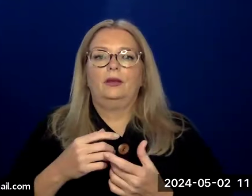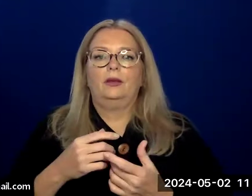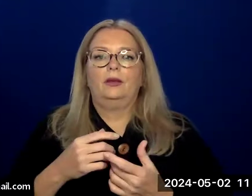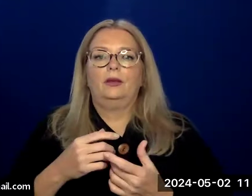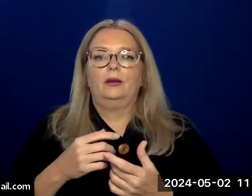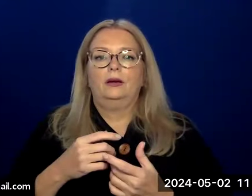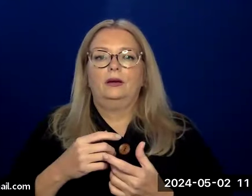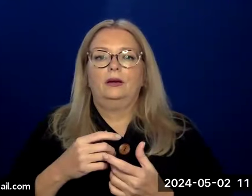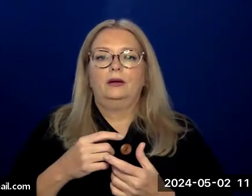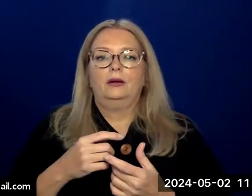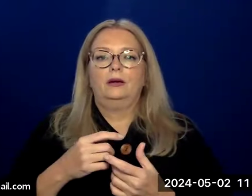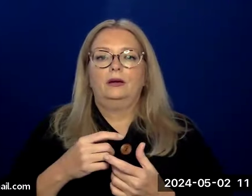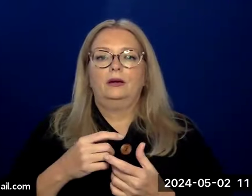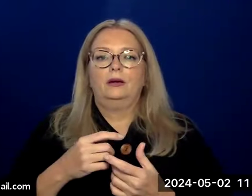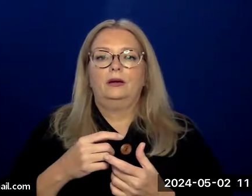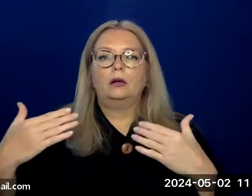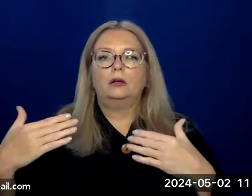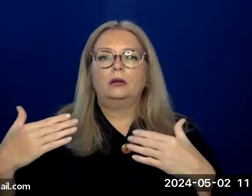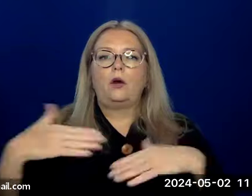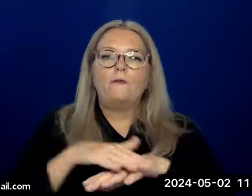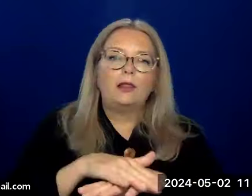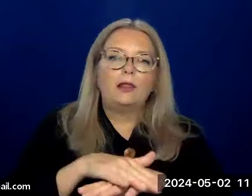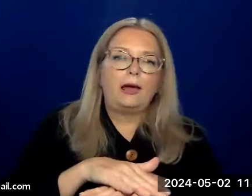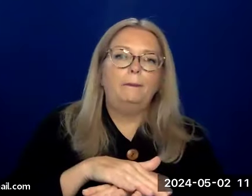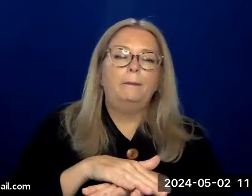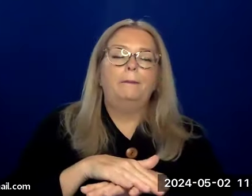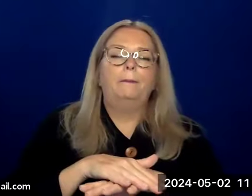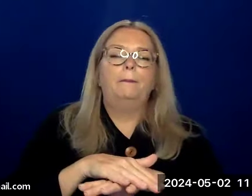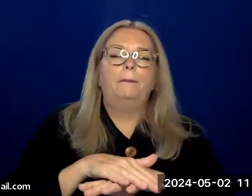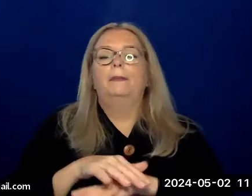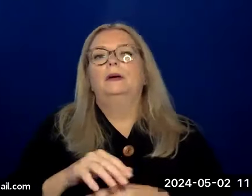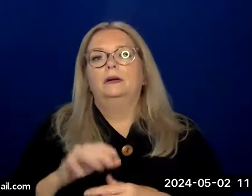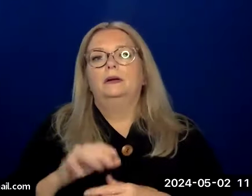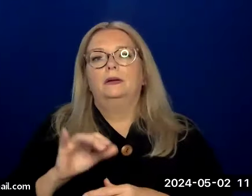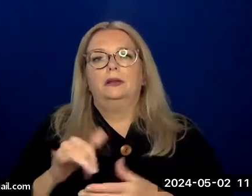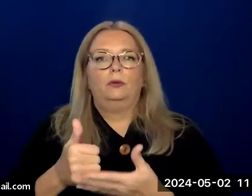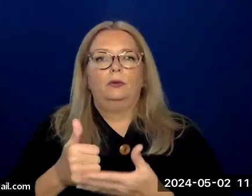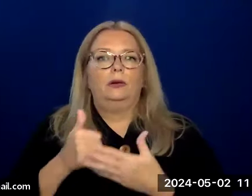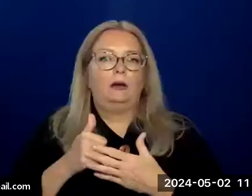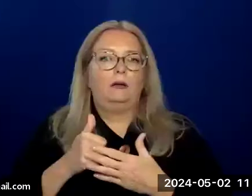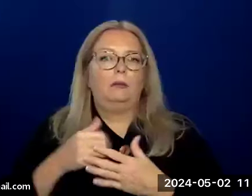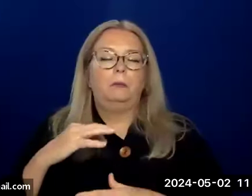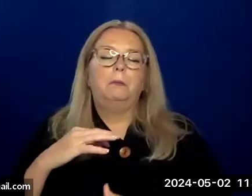be greatly helpful for people in the future, I think. Thank you.